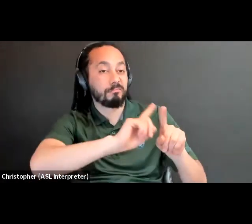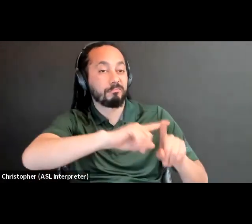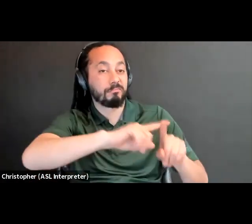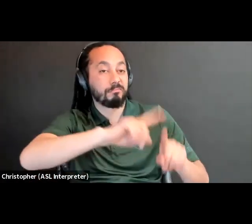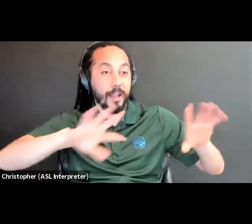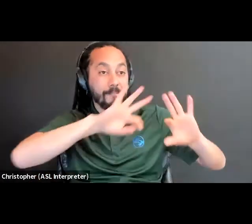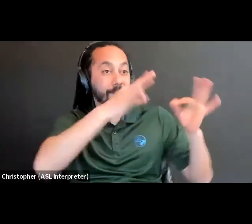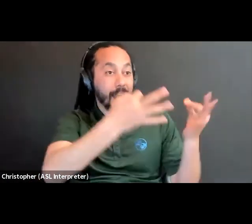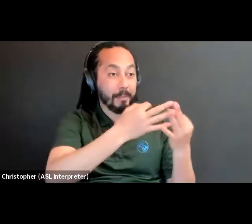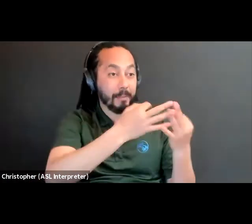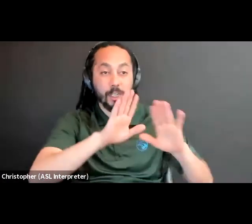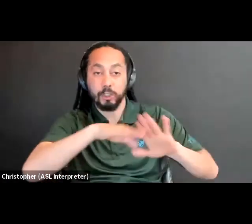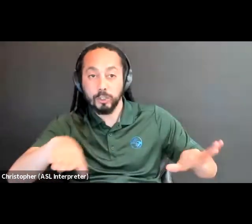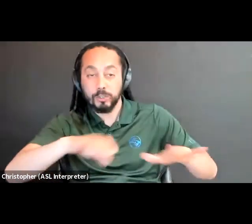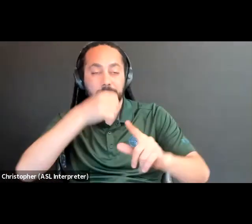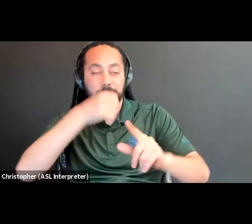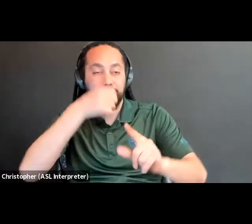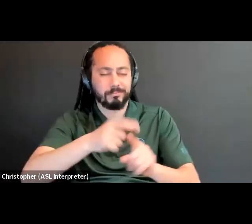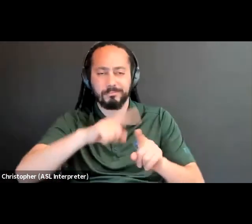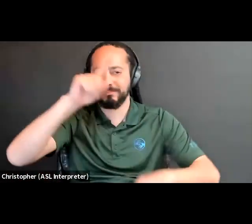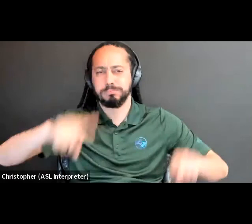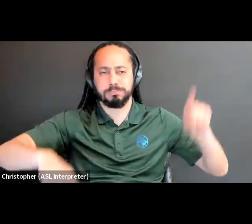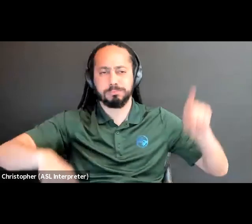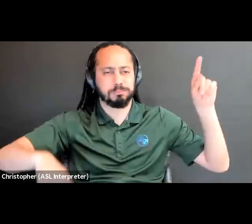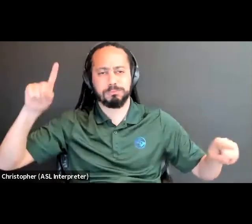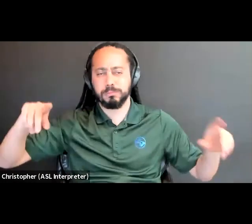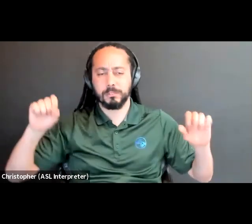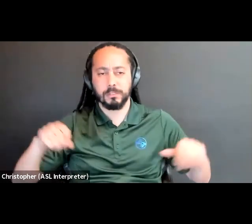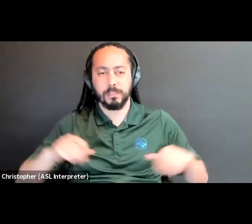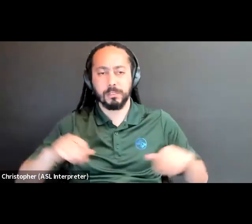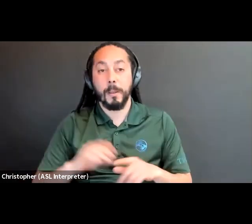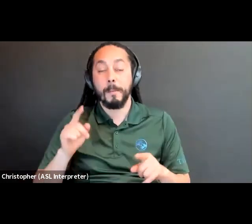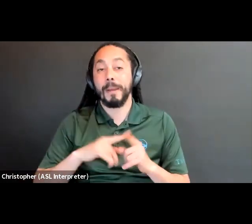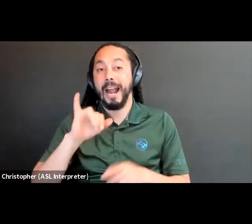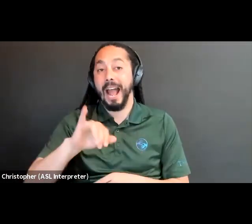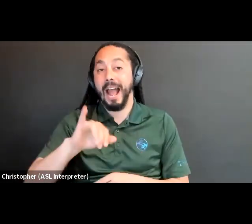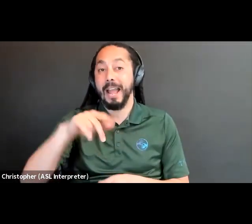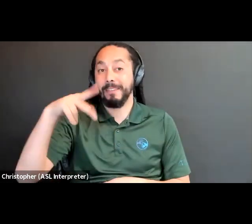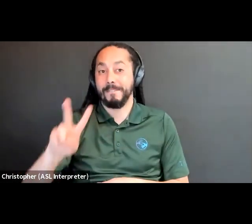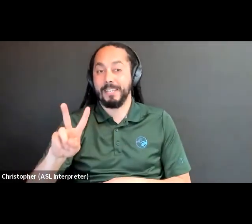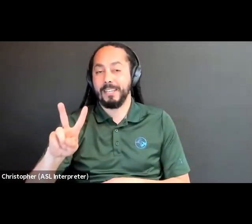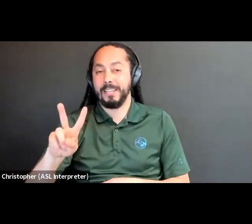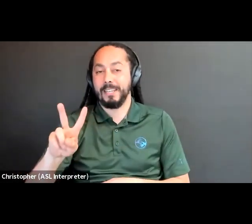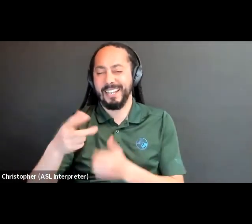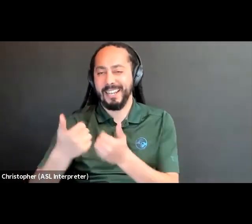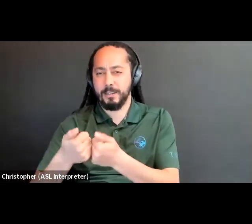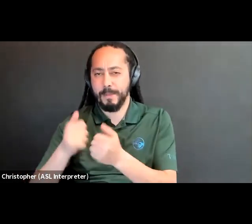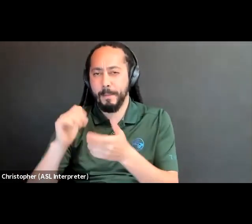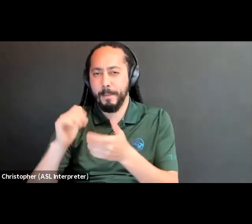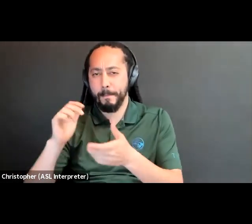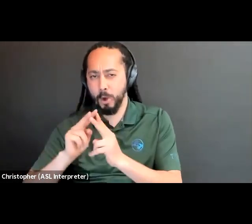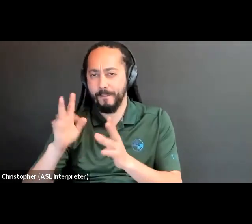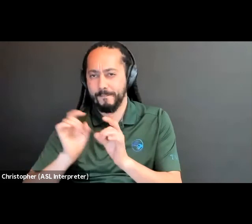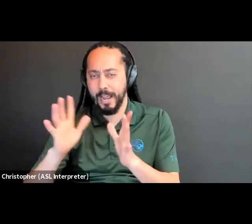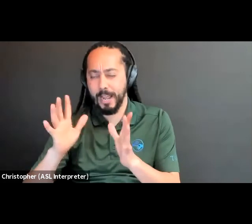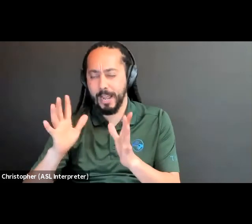same family. And because intimate partner violence can vary so drastically from family to family